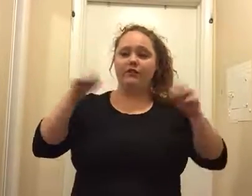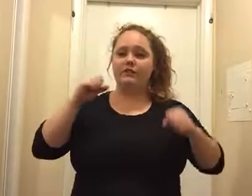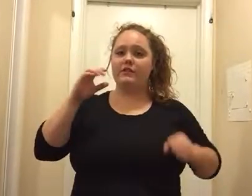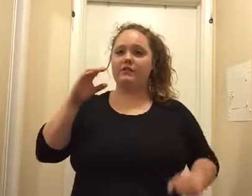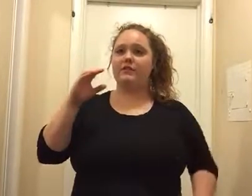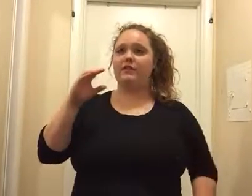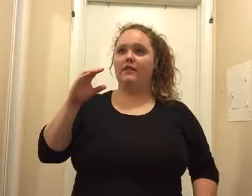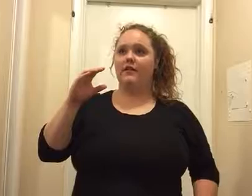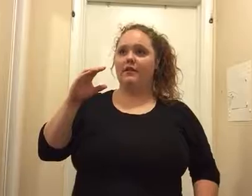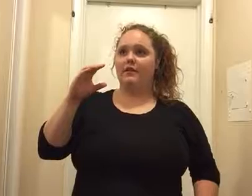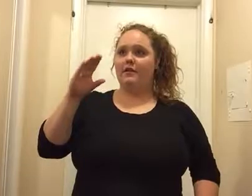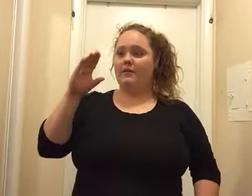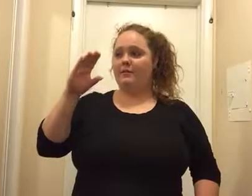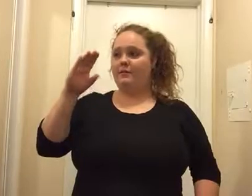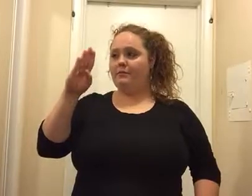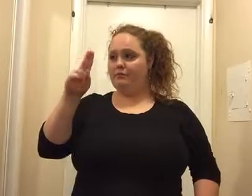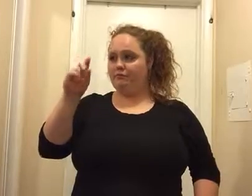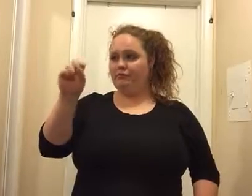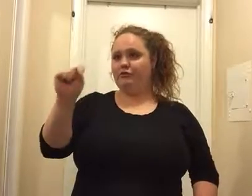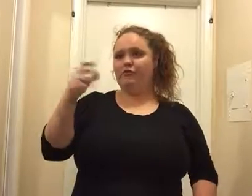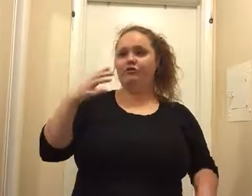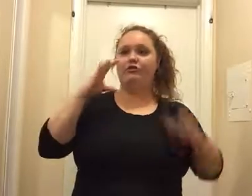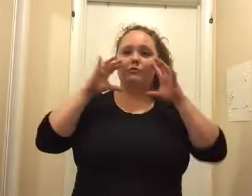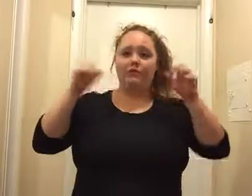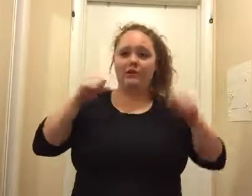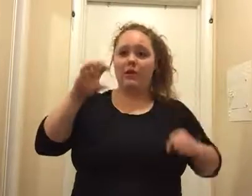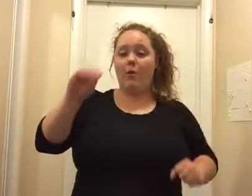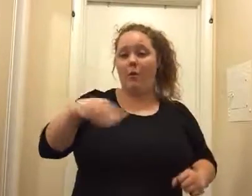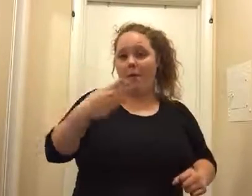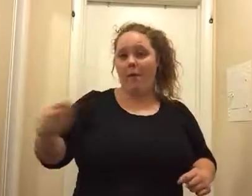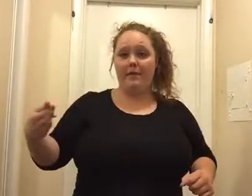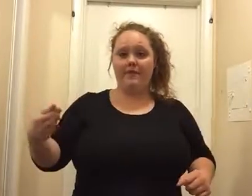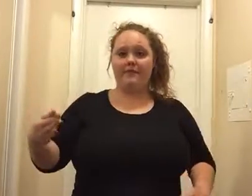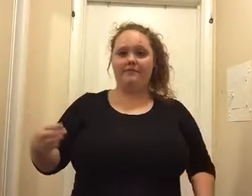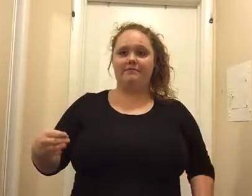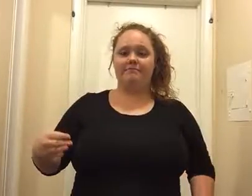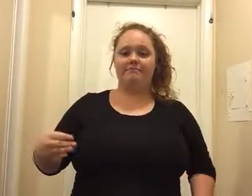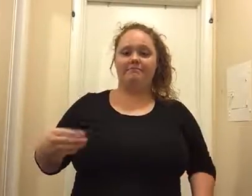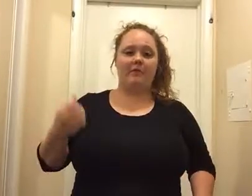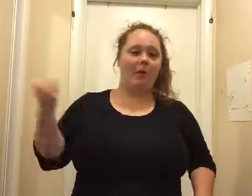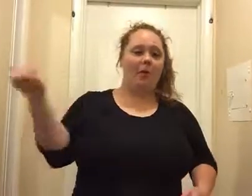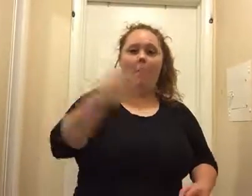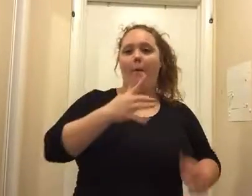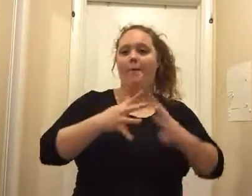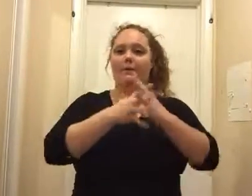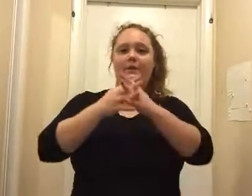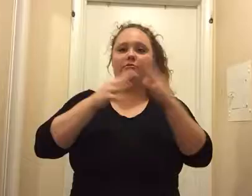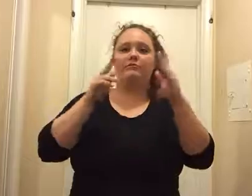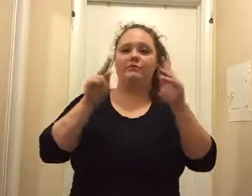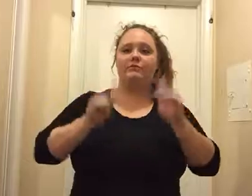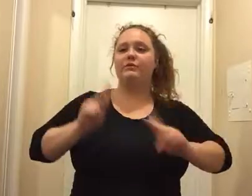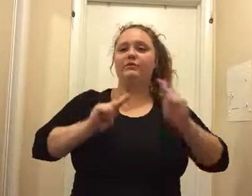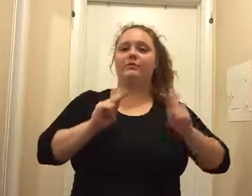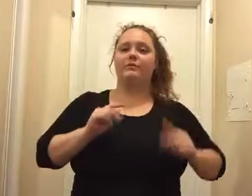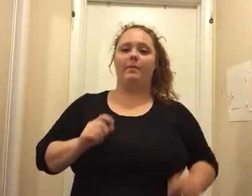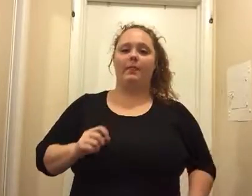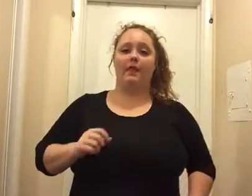Bush, President Obama, fellow Americans, and people of the world, thank